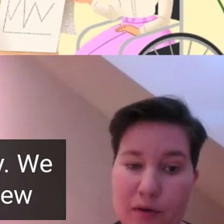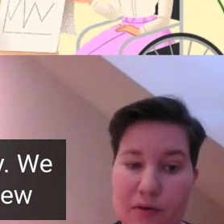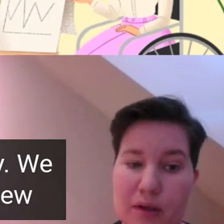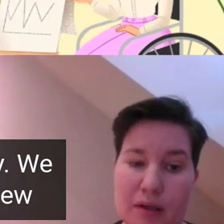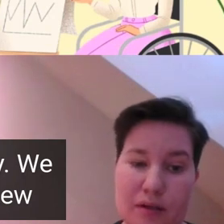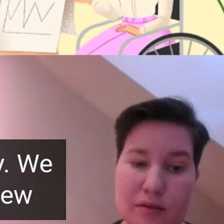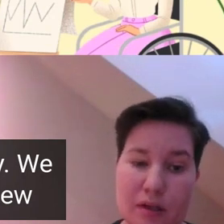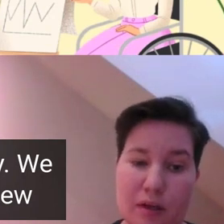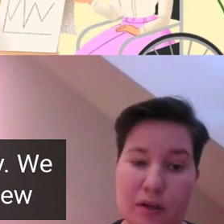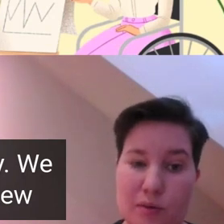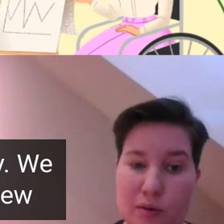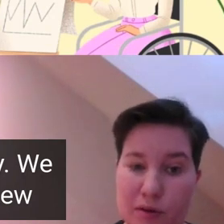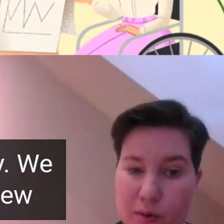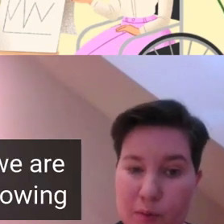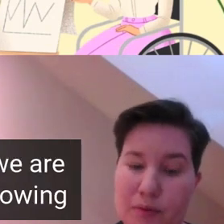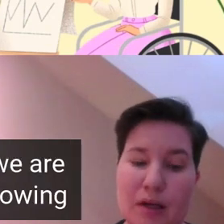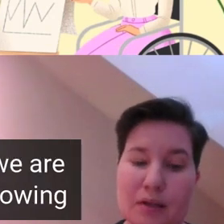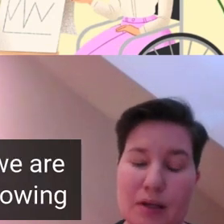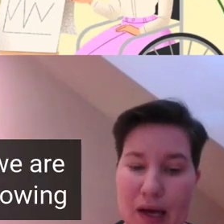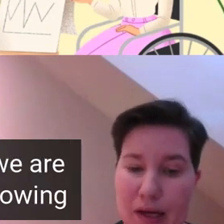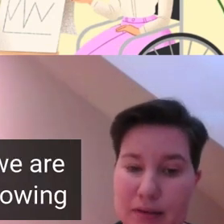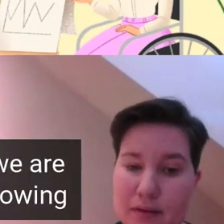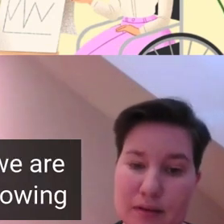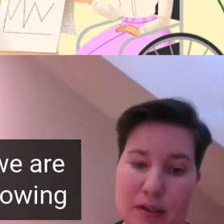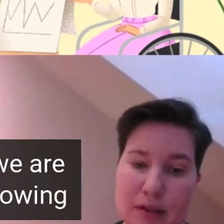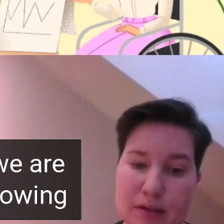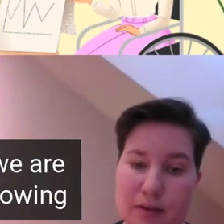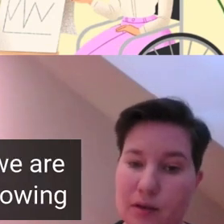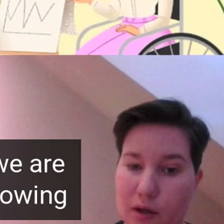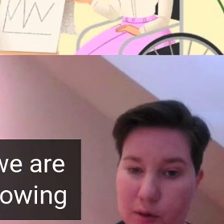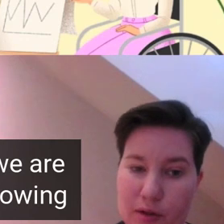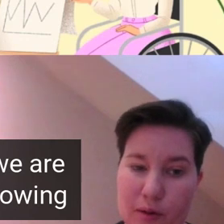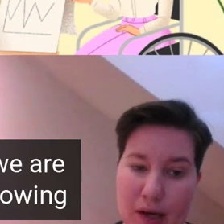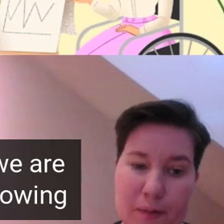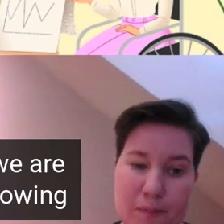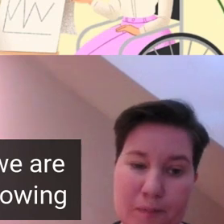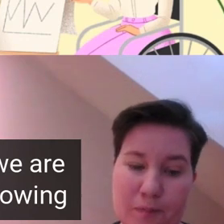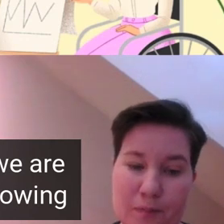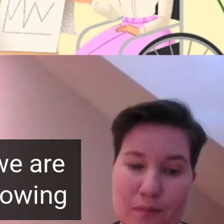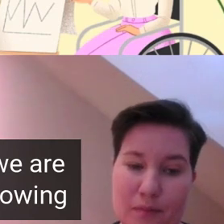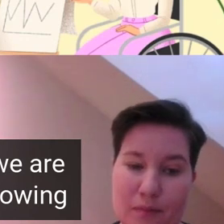provide all 3 things through our new website, accessinsights.co.uk.